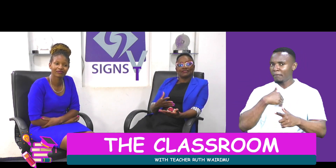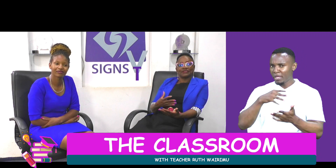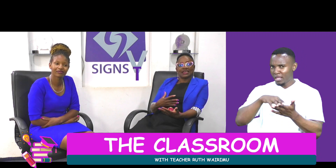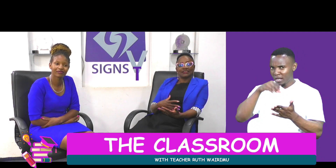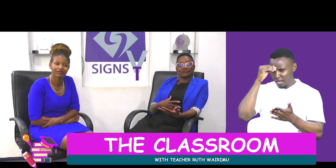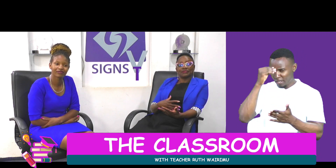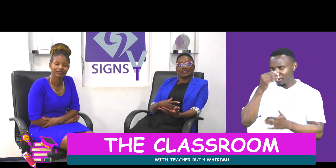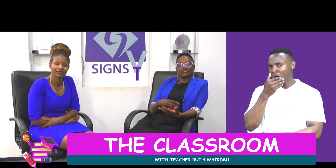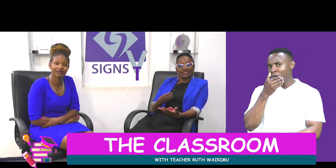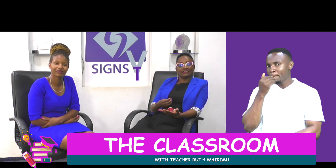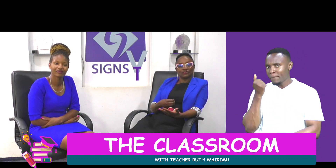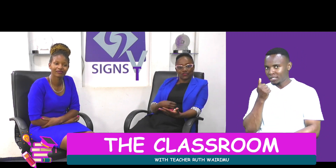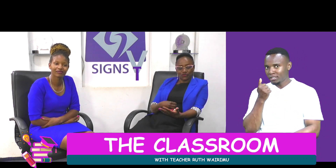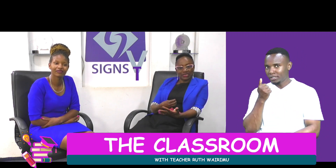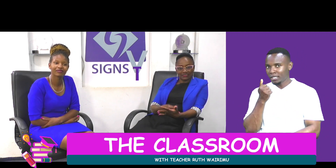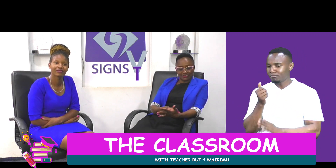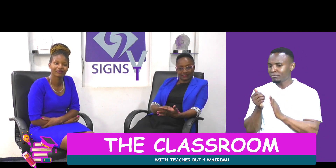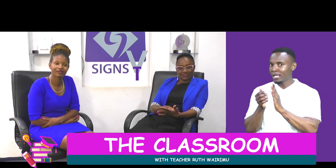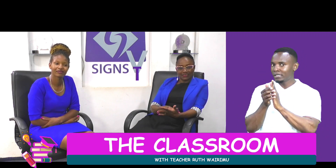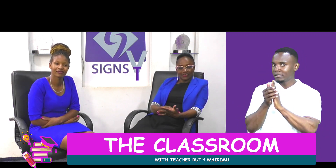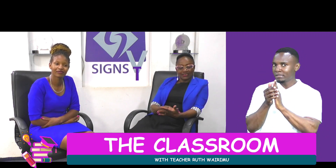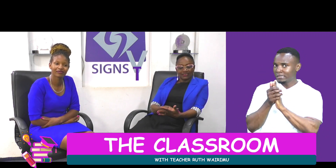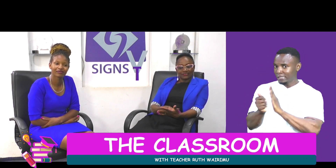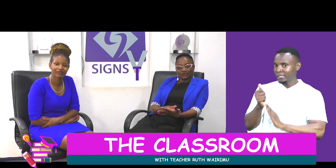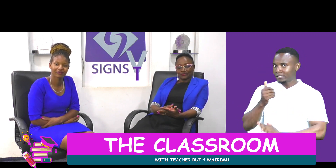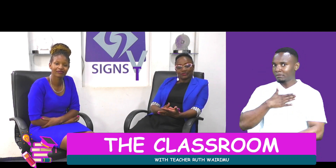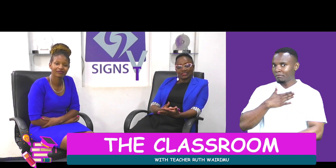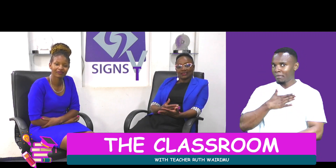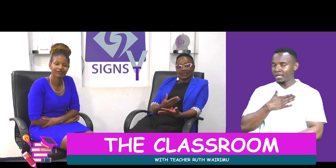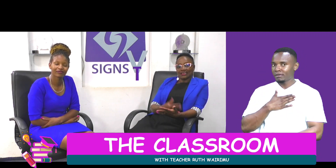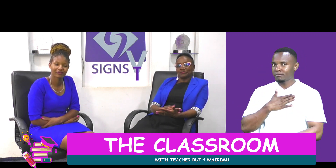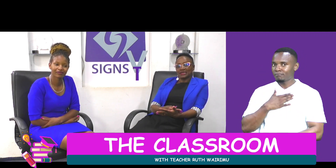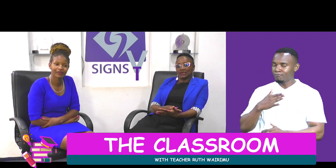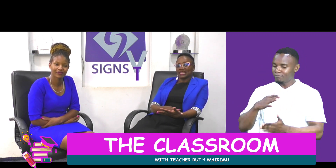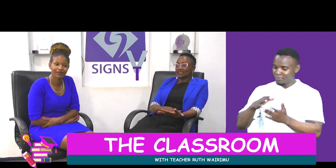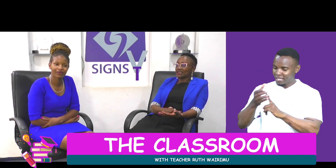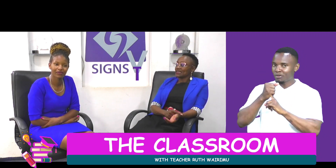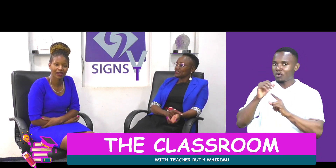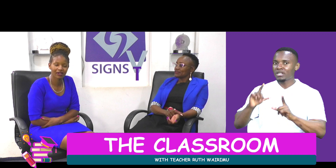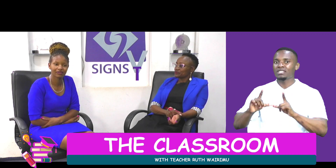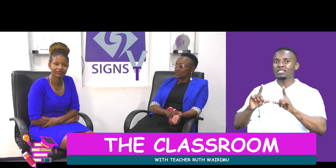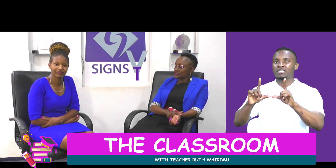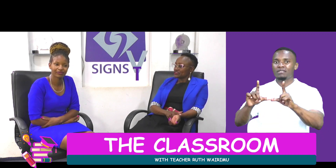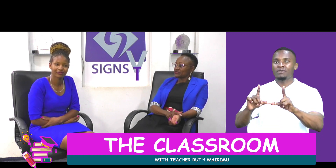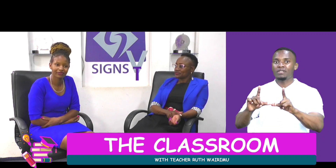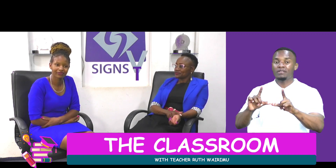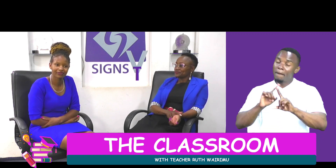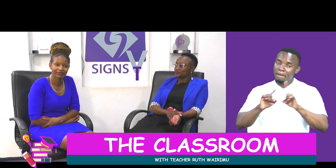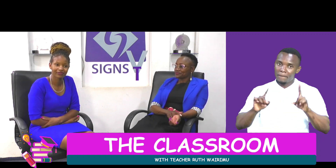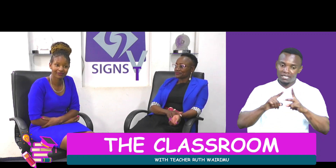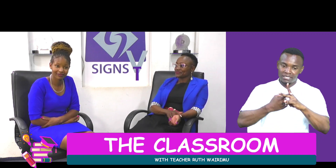better if I had my skills documented. So my learning camp came from the